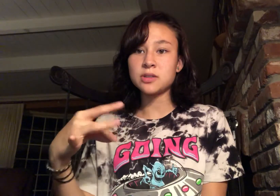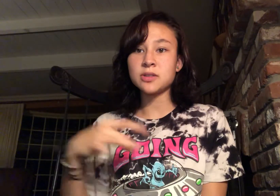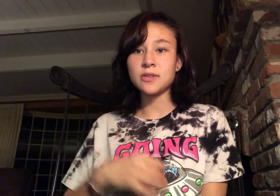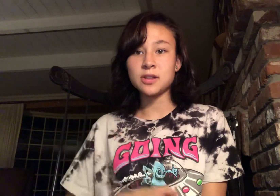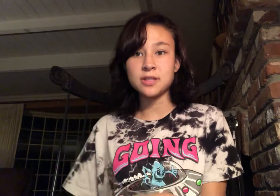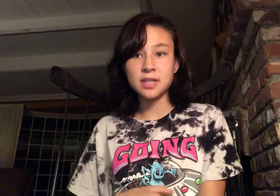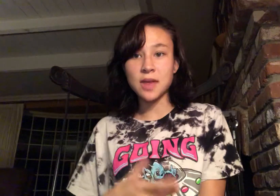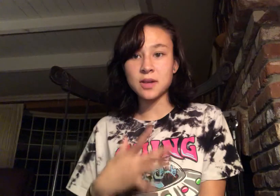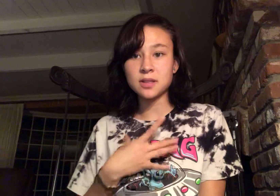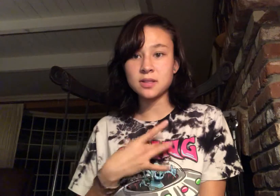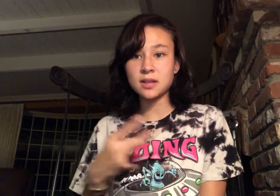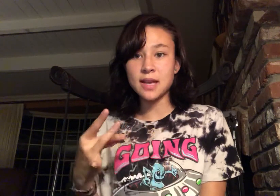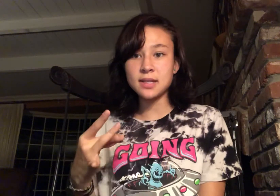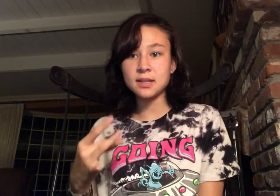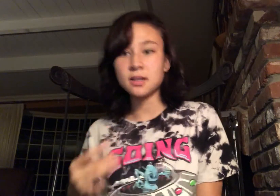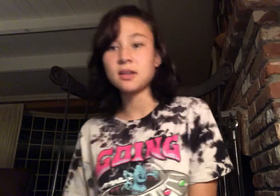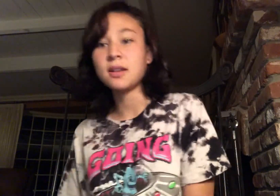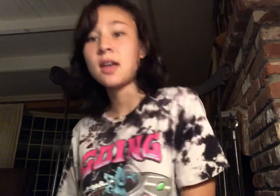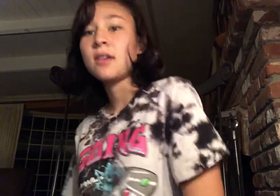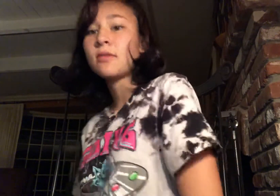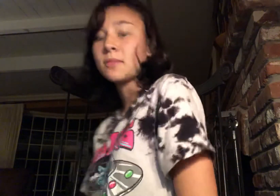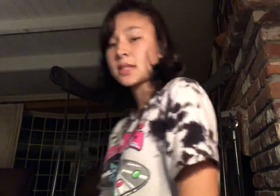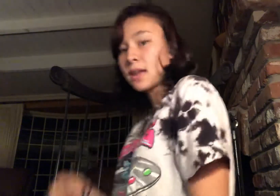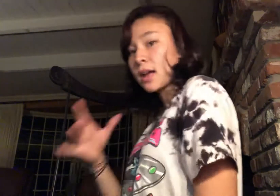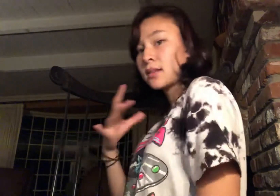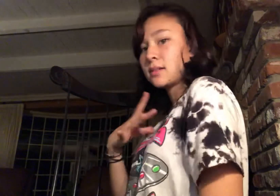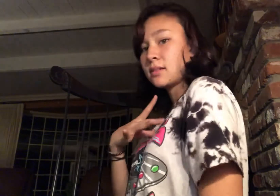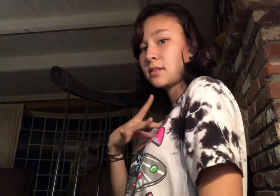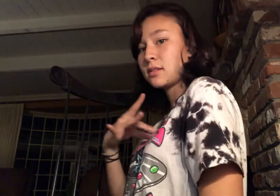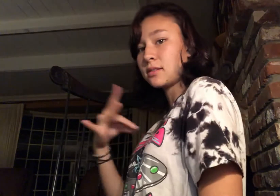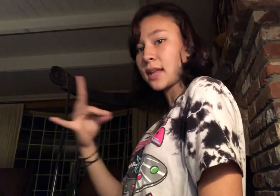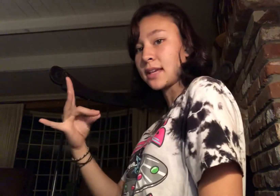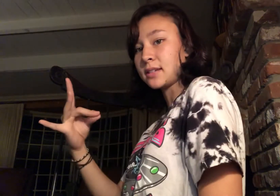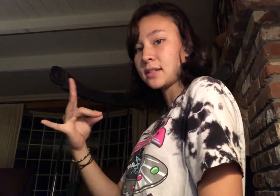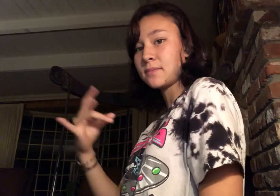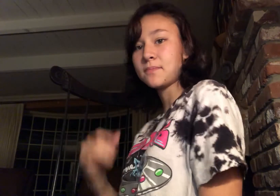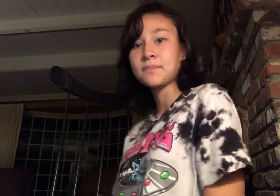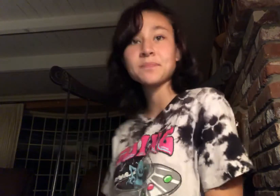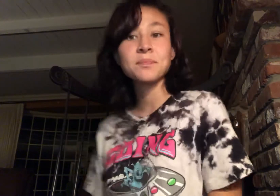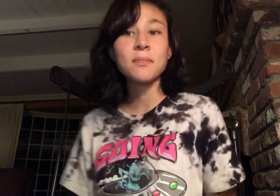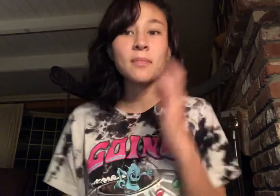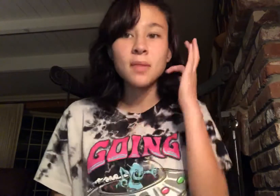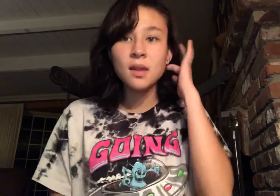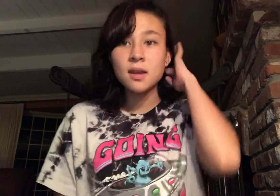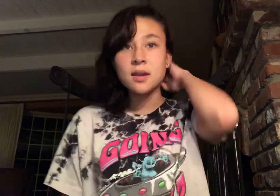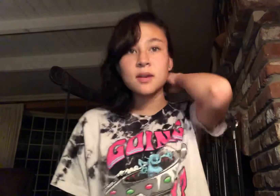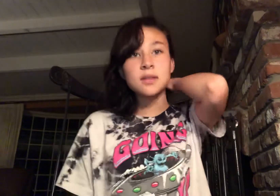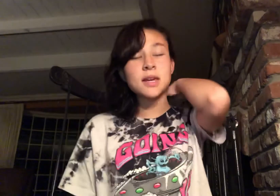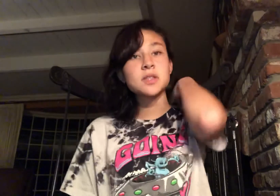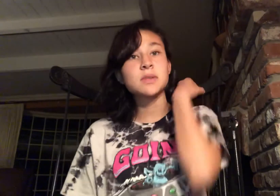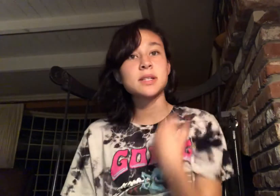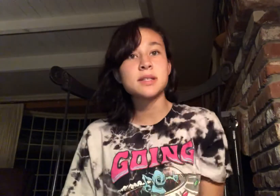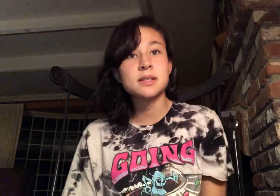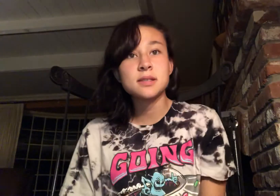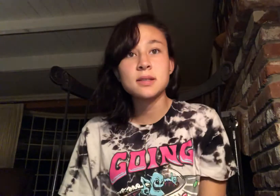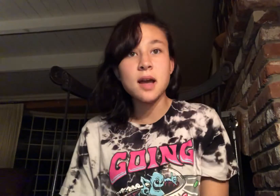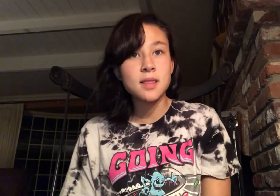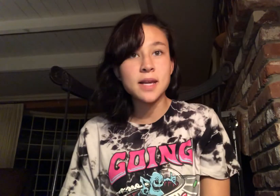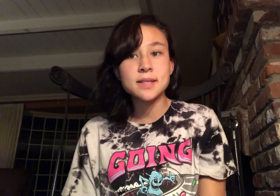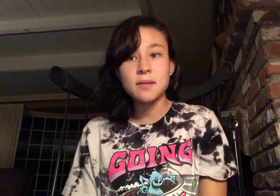your fingers together. To like, on the side, to like. The next one is to not like